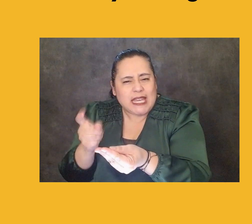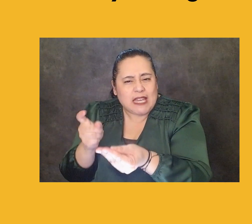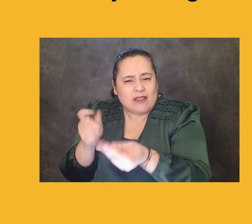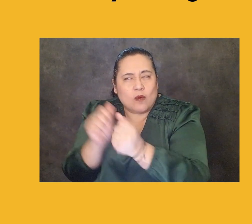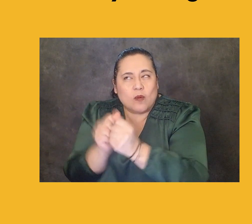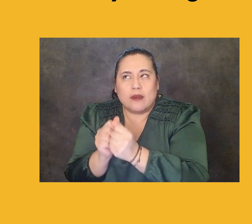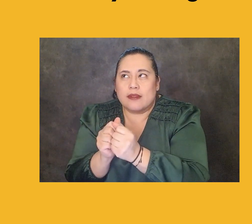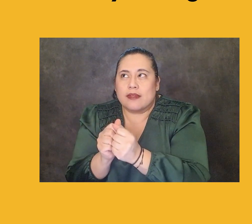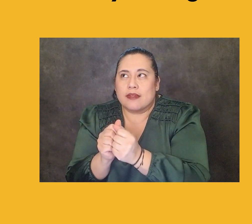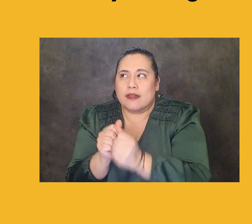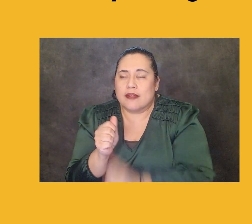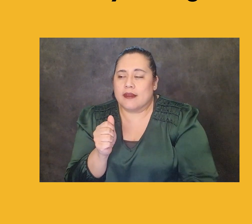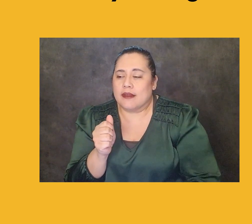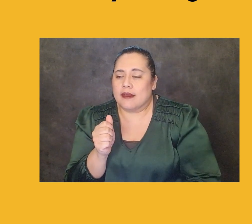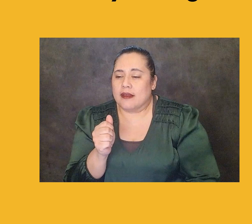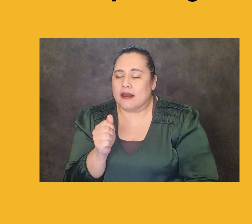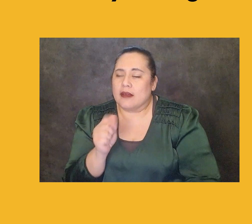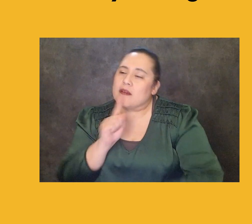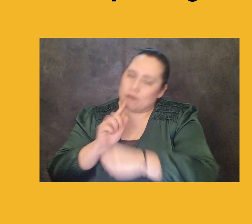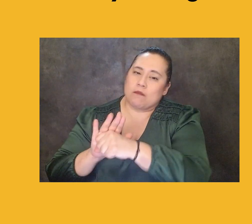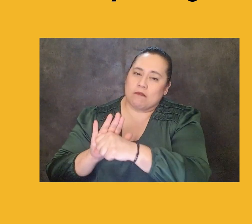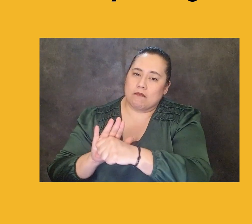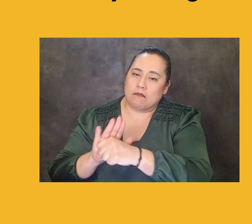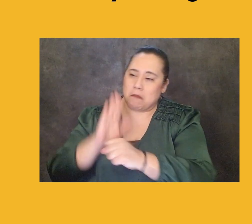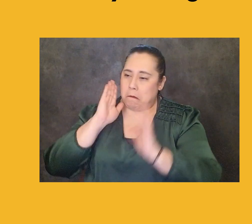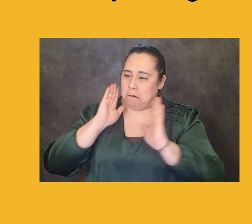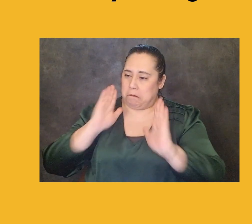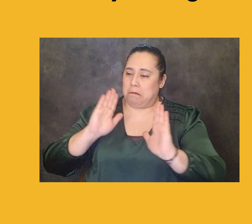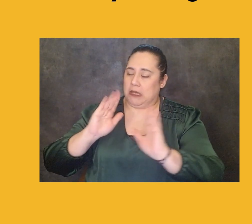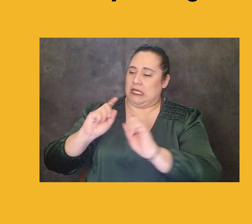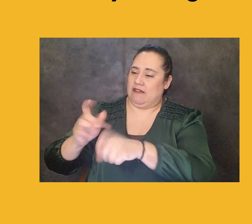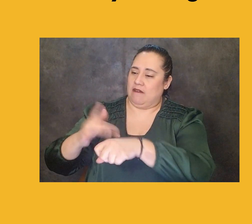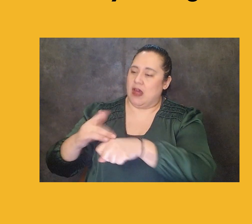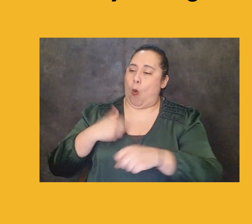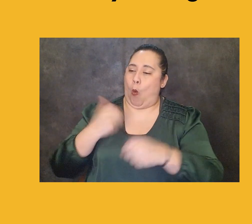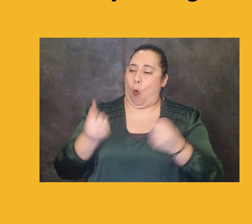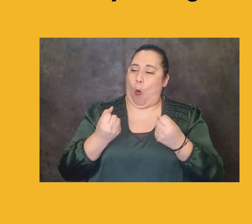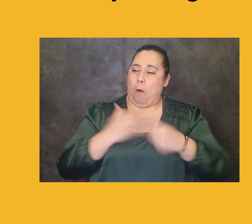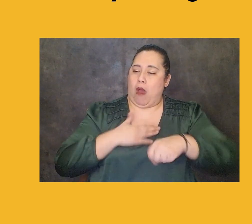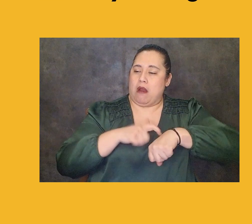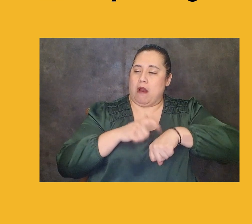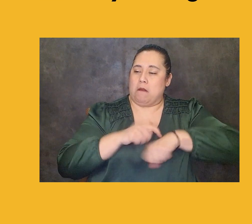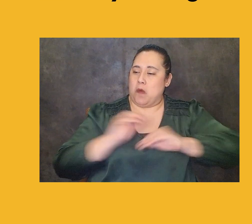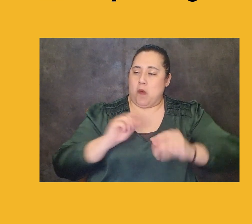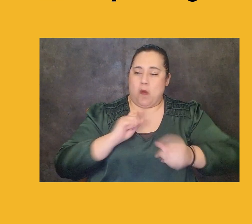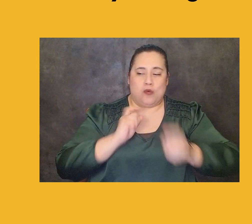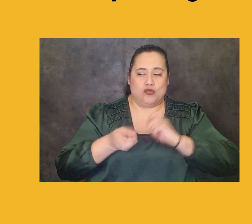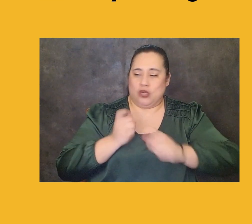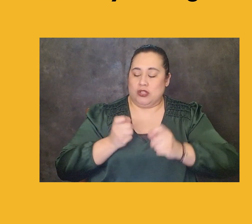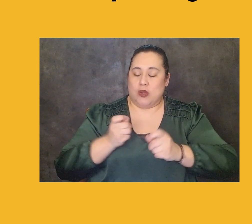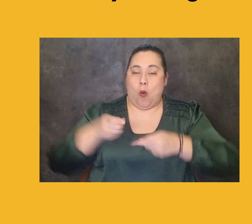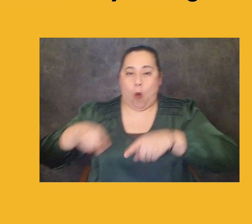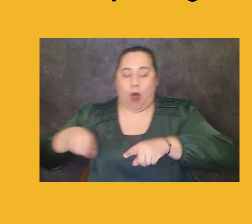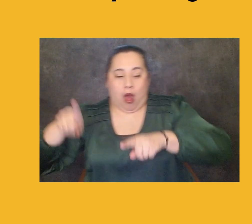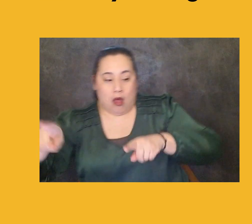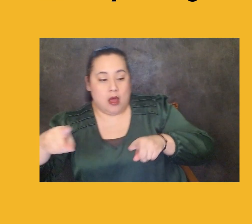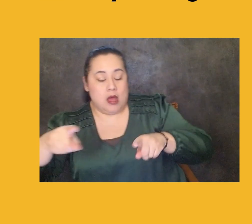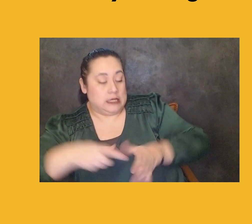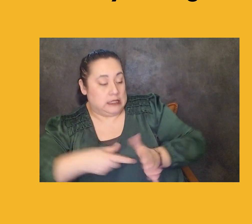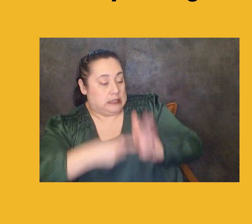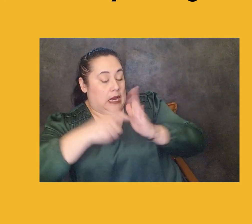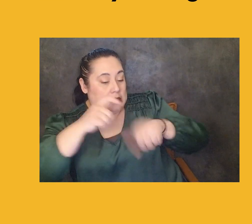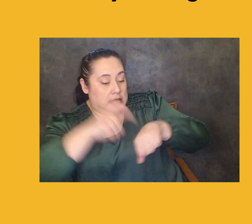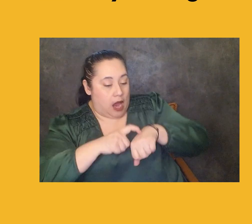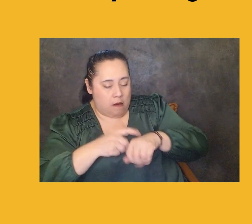with a commitment. I'm going to give you this availability and I'm holding my time that won't change because